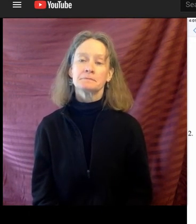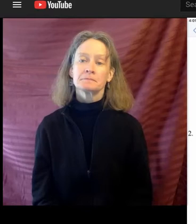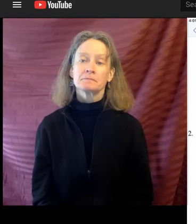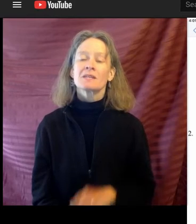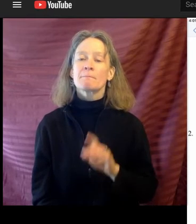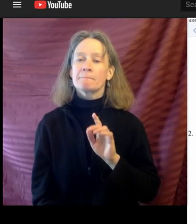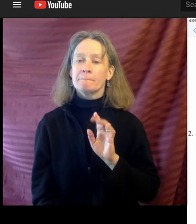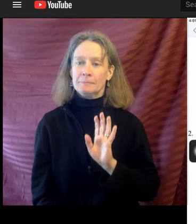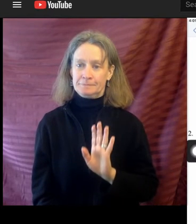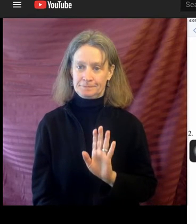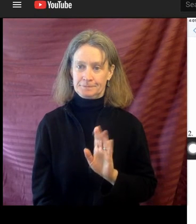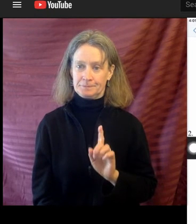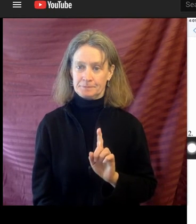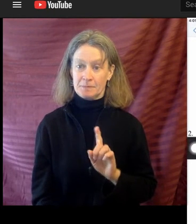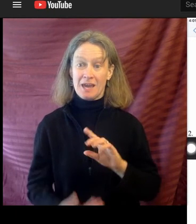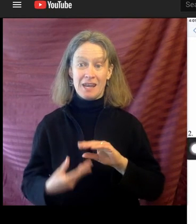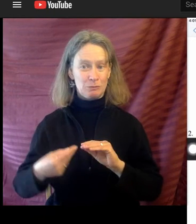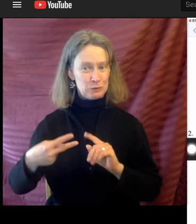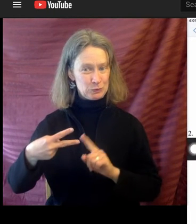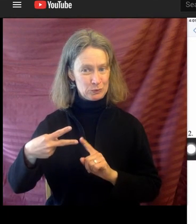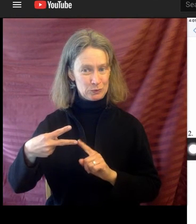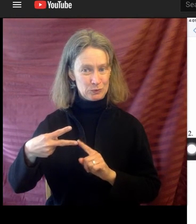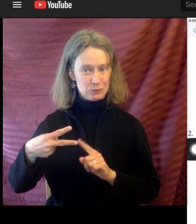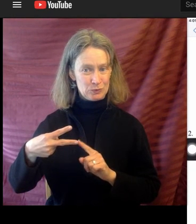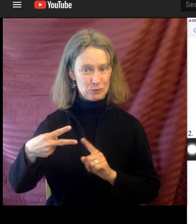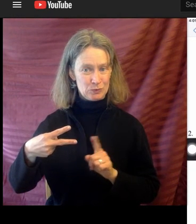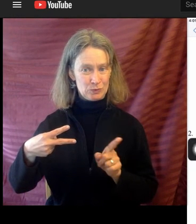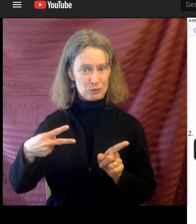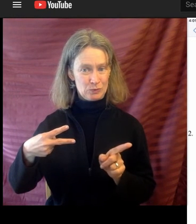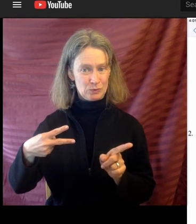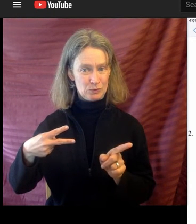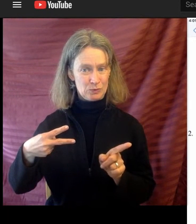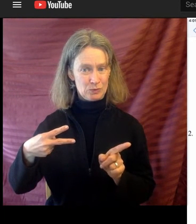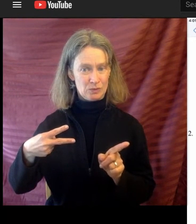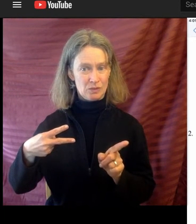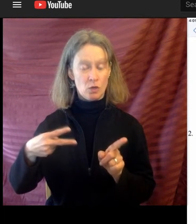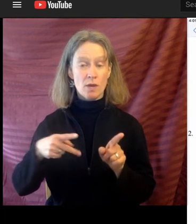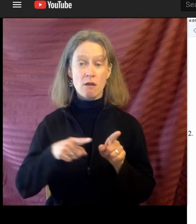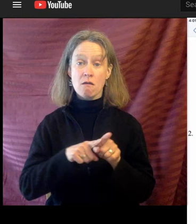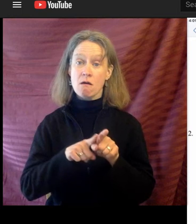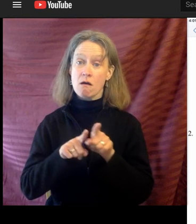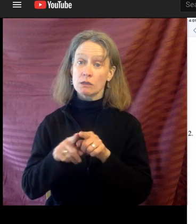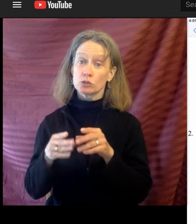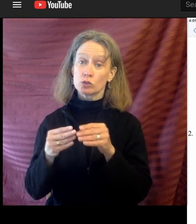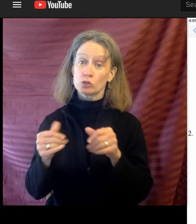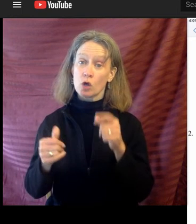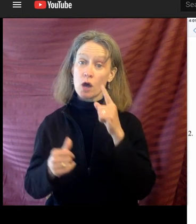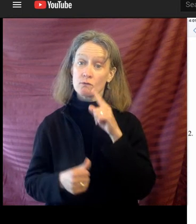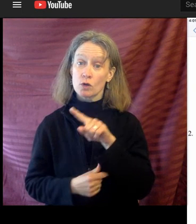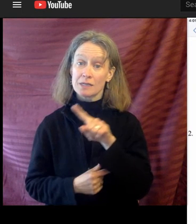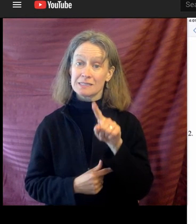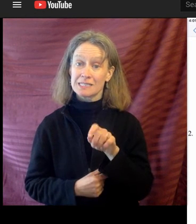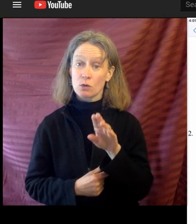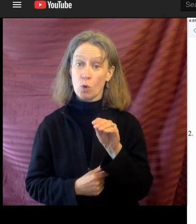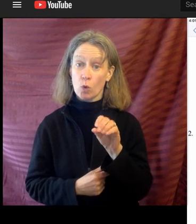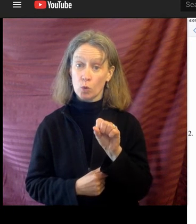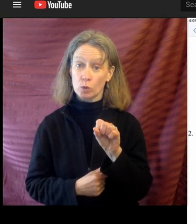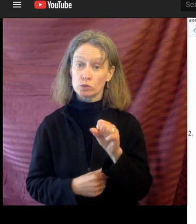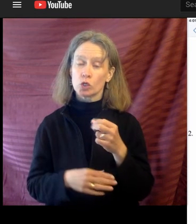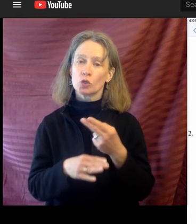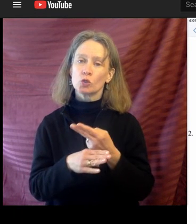But number 2 says we can also solve for the zeros using our